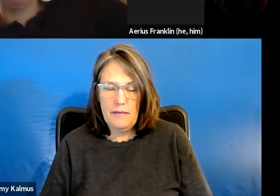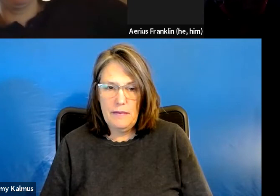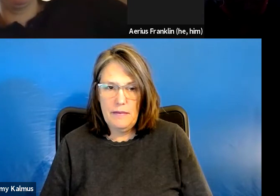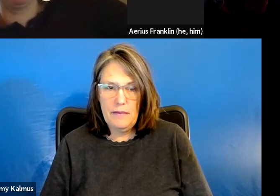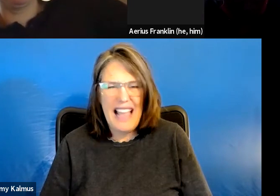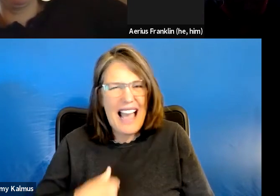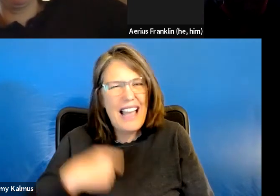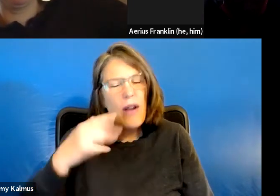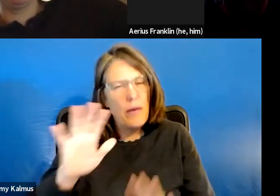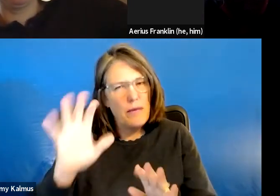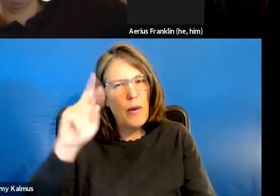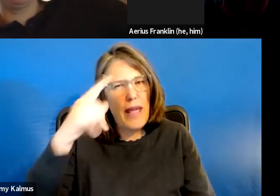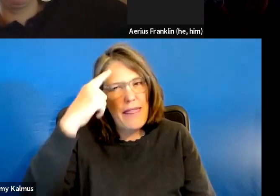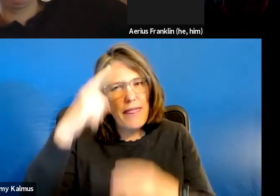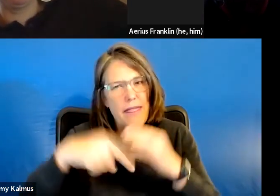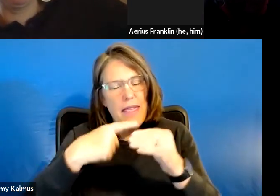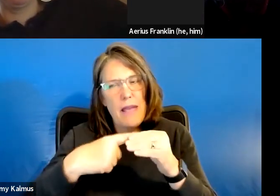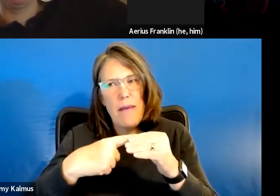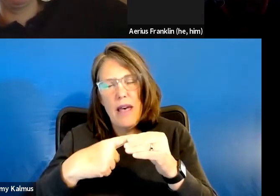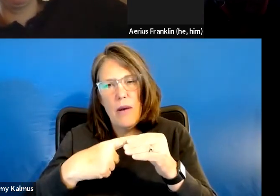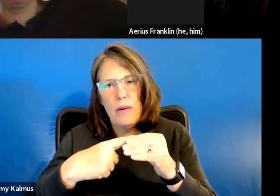All right, think about